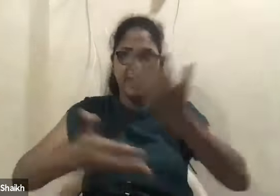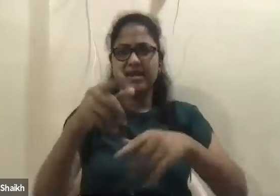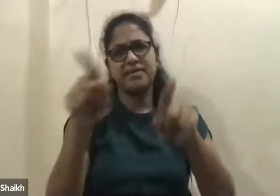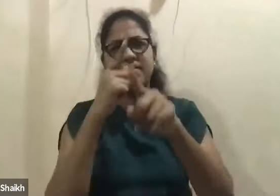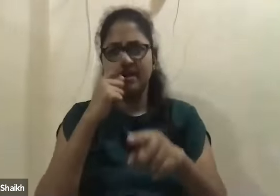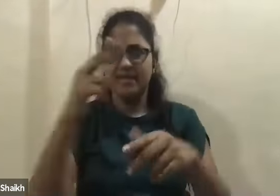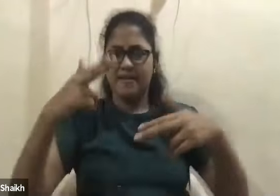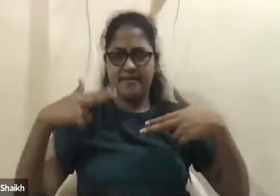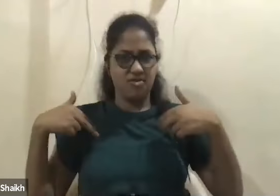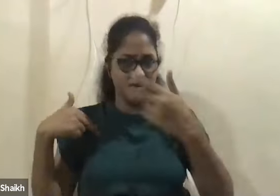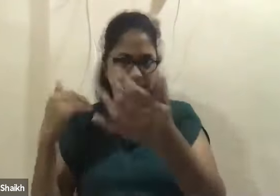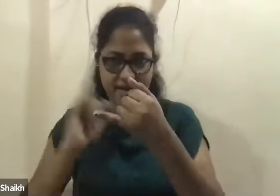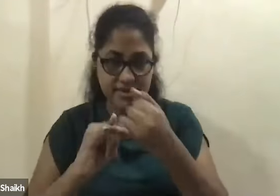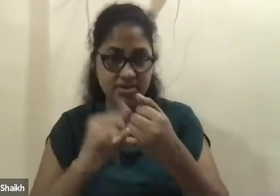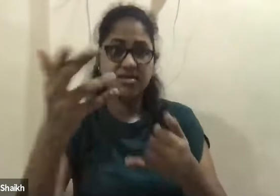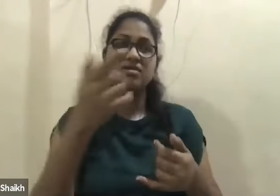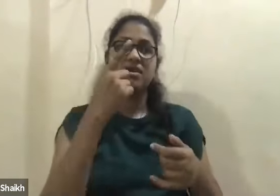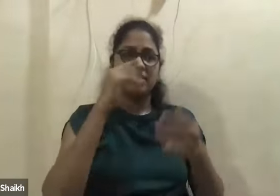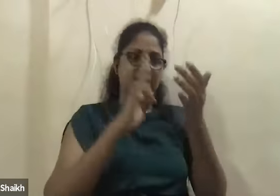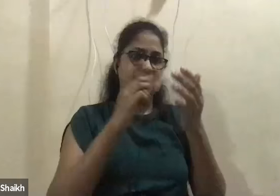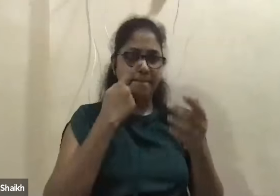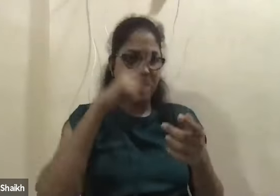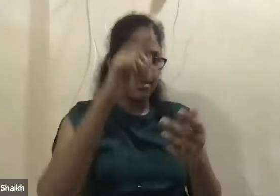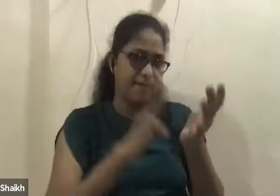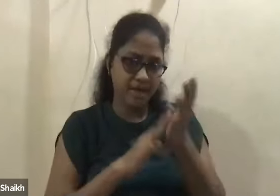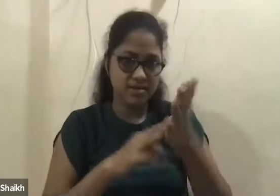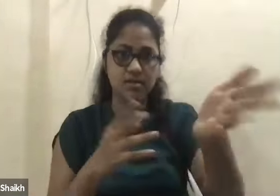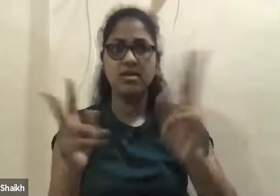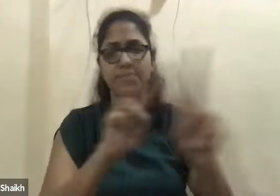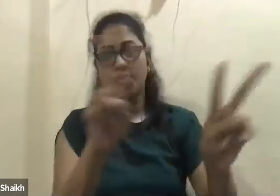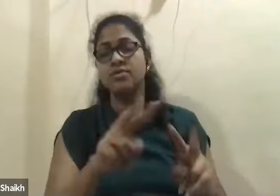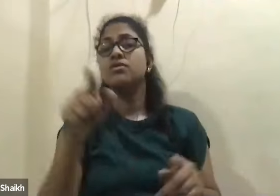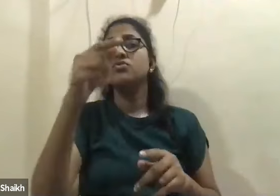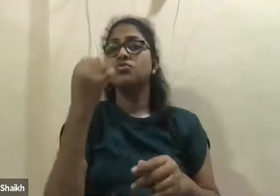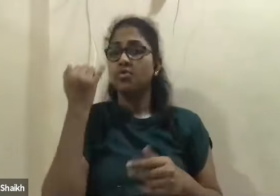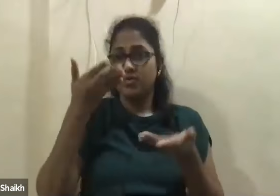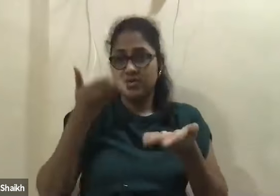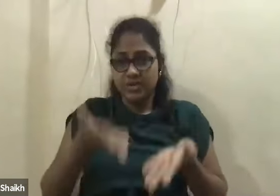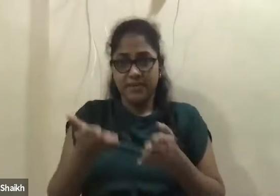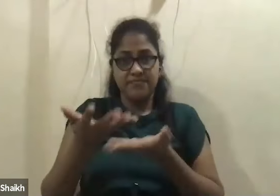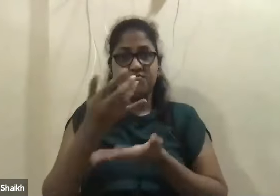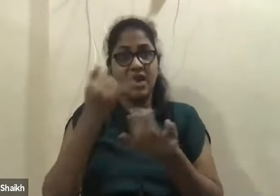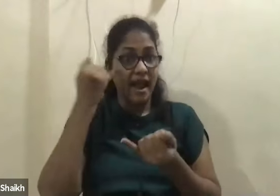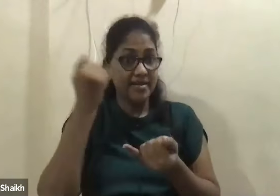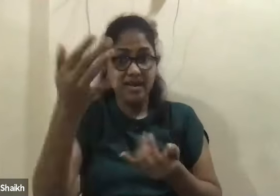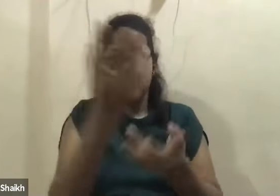Mansi. What all ideas that we have shared today can be applicable here in this